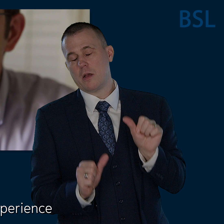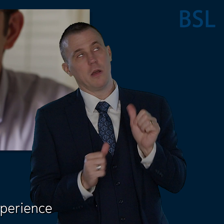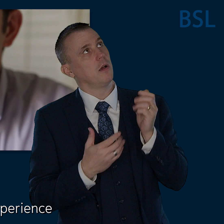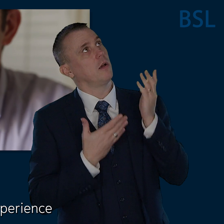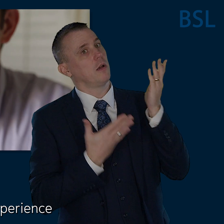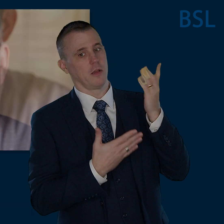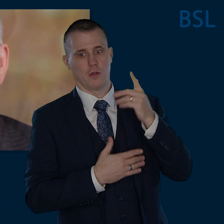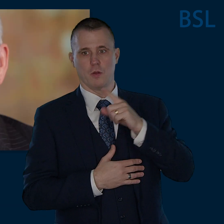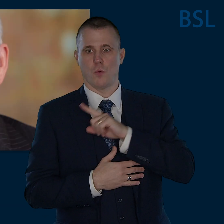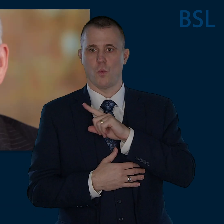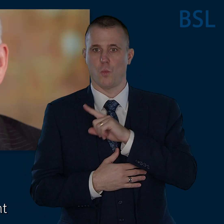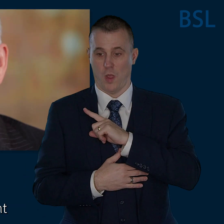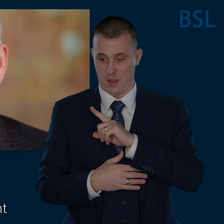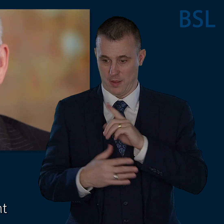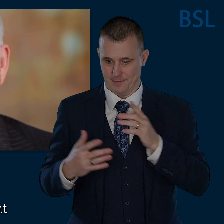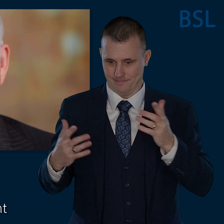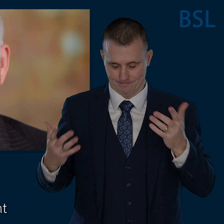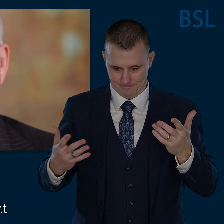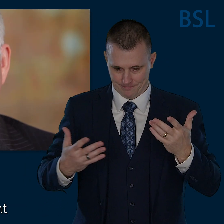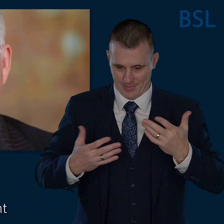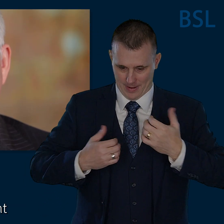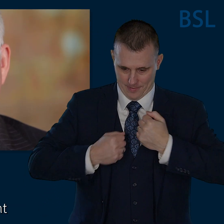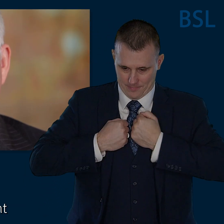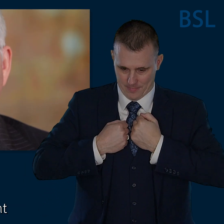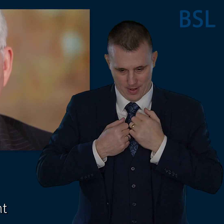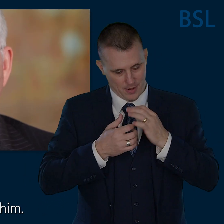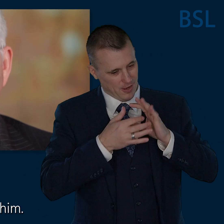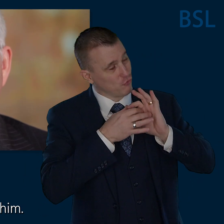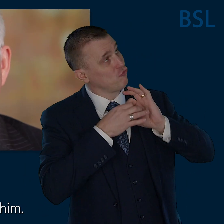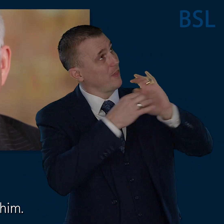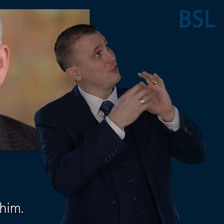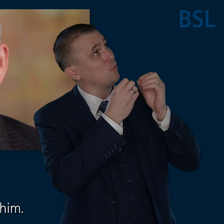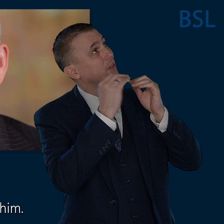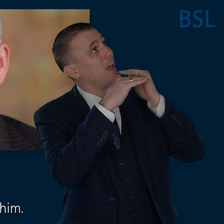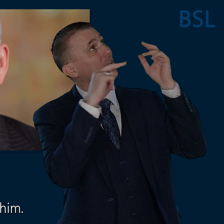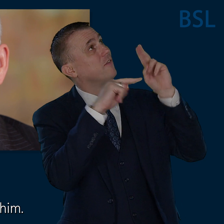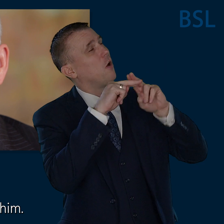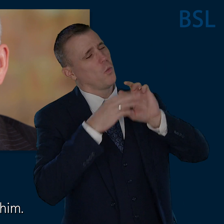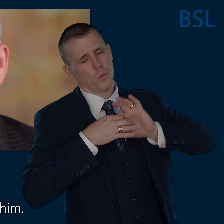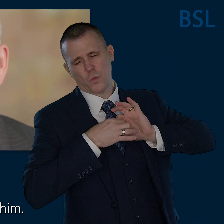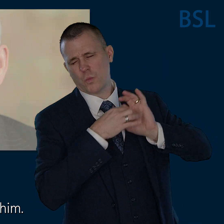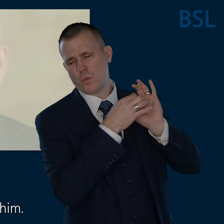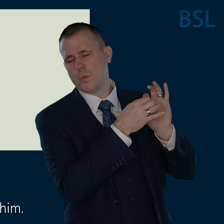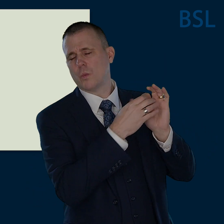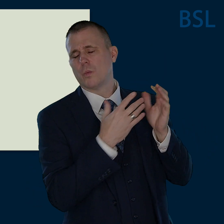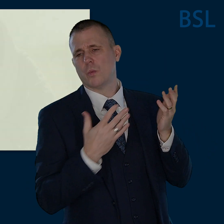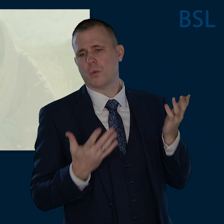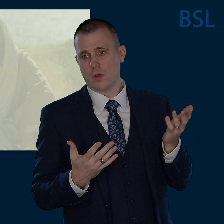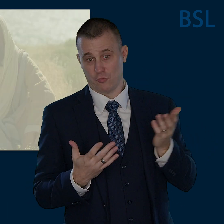experience because of what it meant for my relationship with Him.